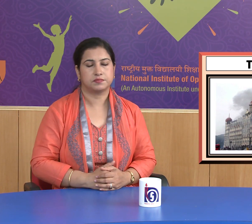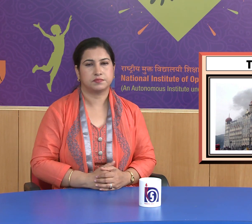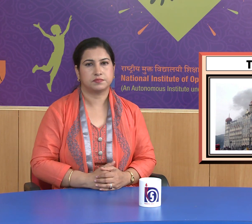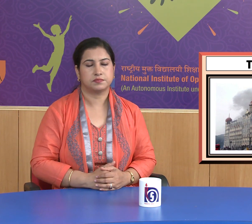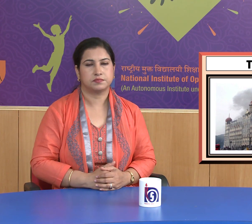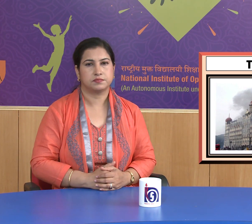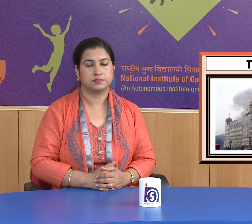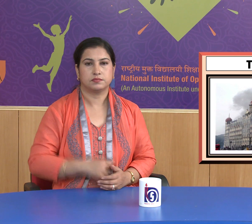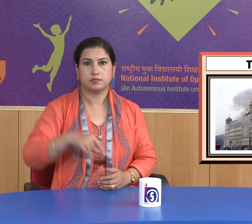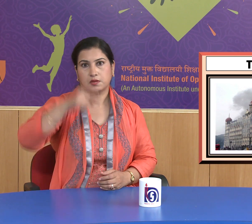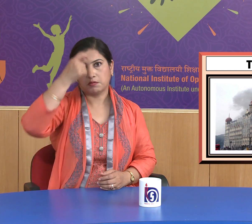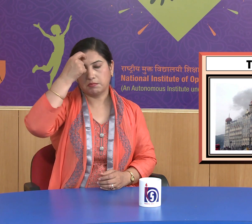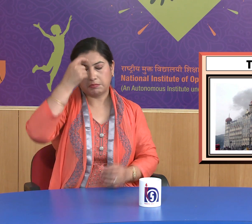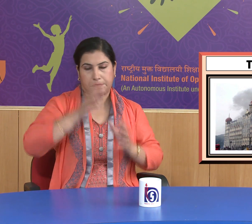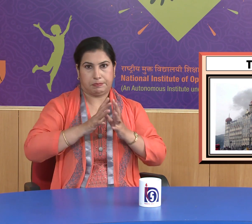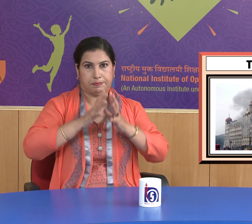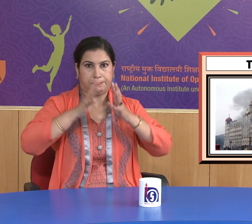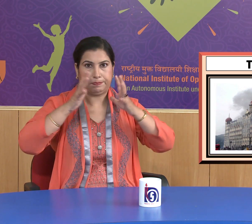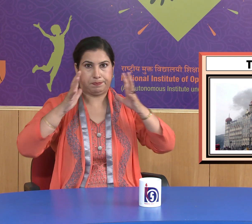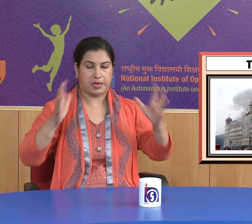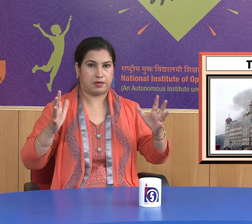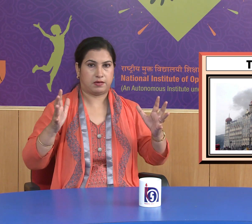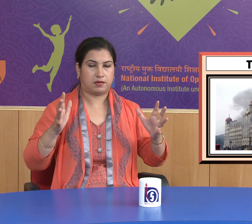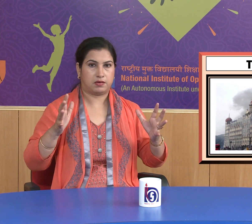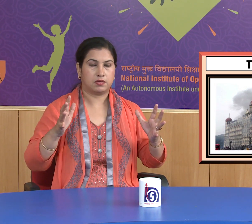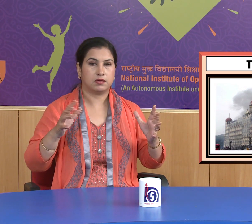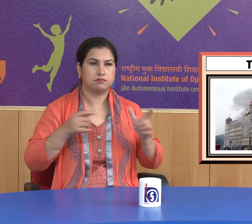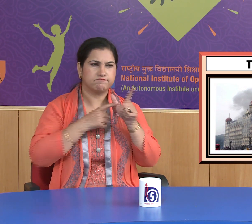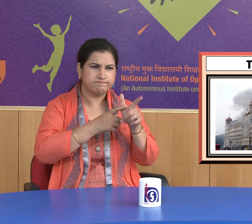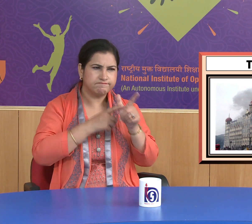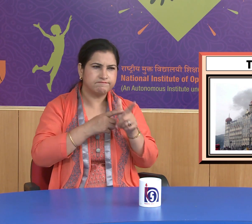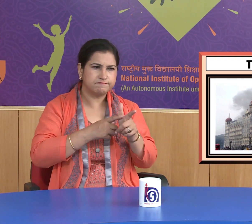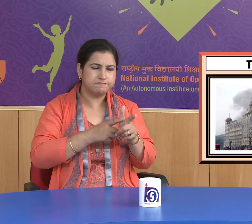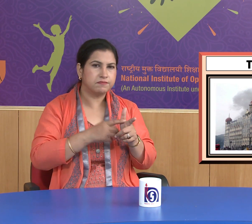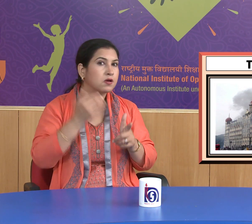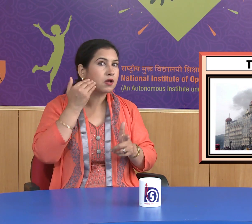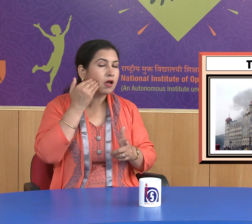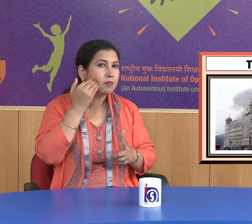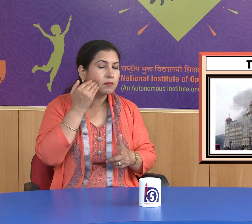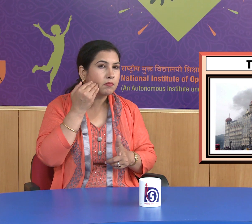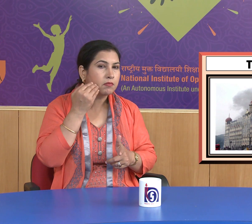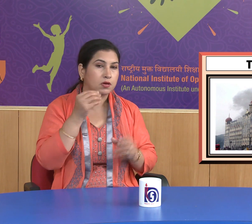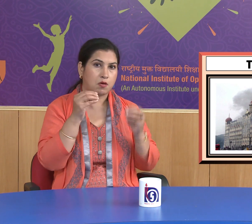One of the biggest terrorist attacks was on Mumbai on 26 November